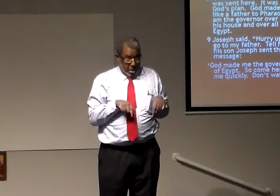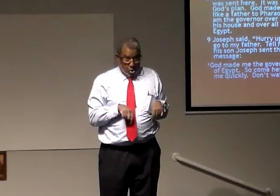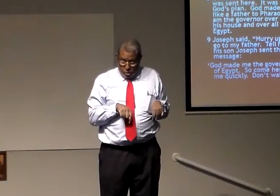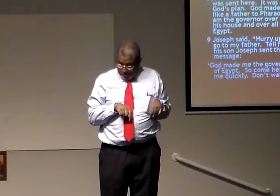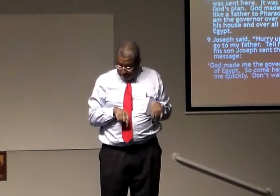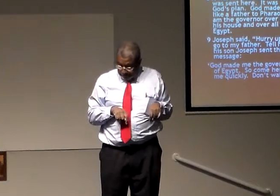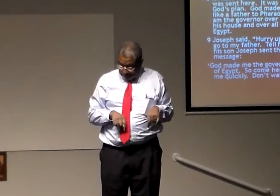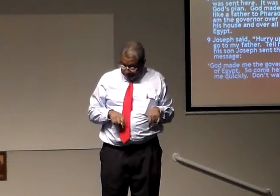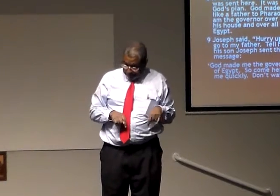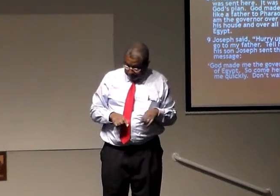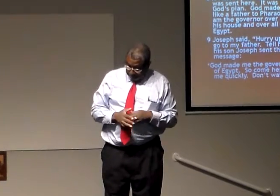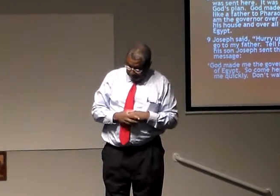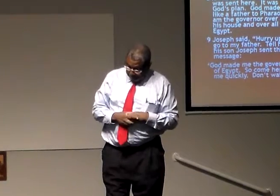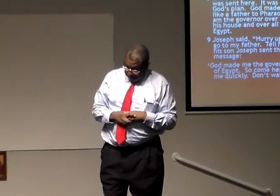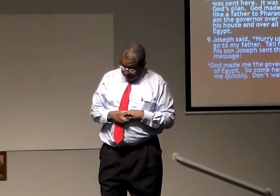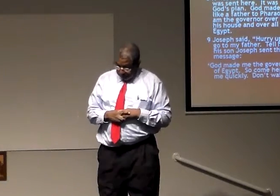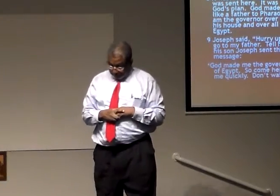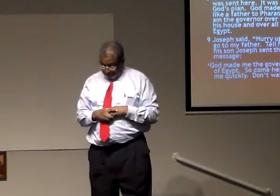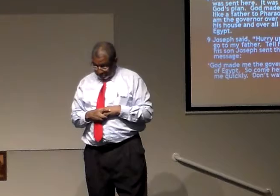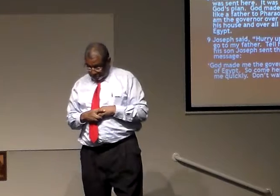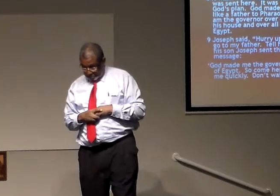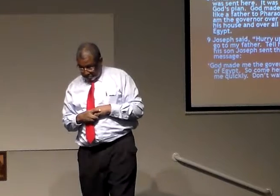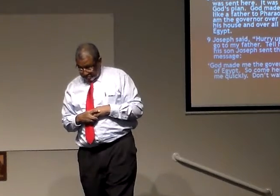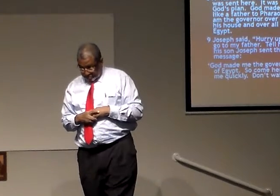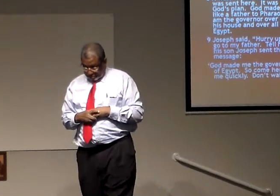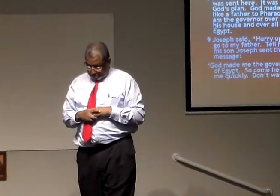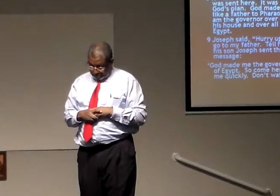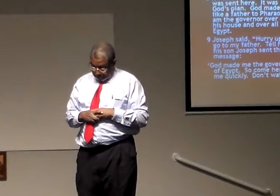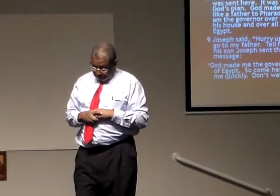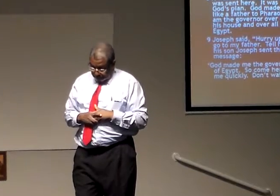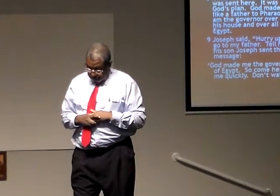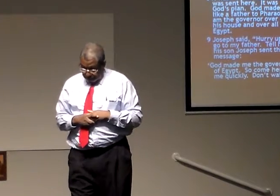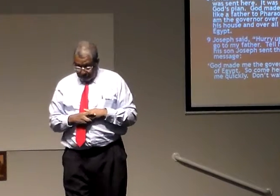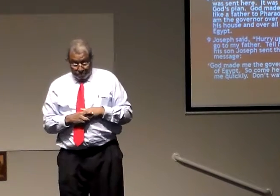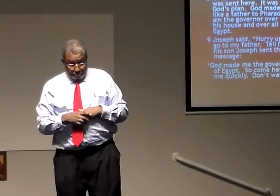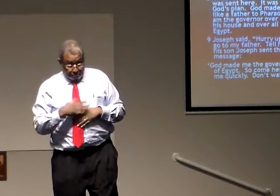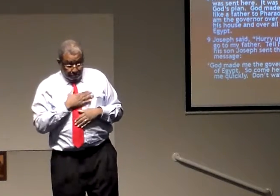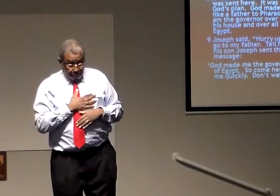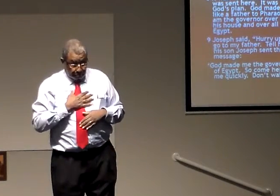And bring him here and send him this message.